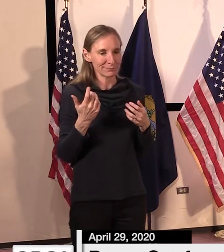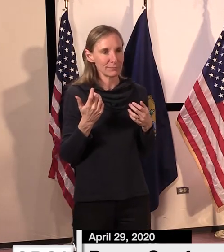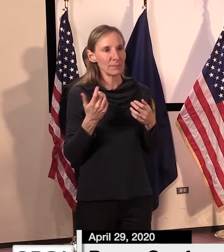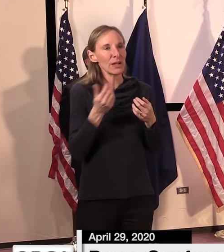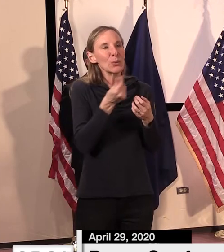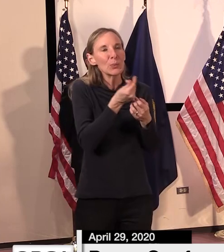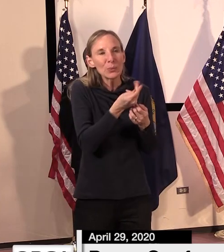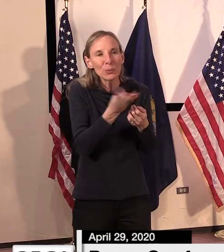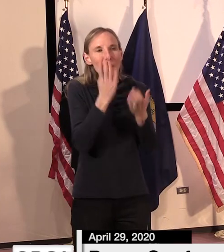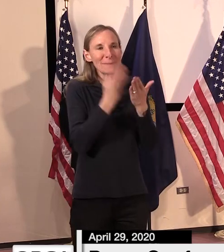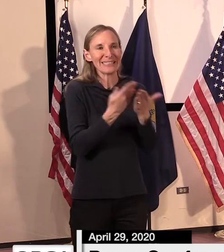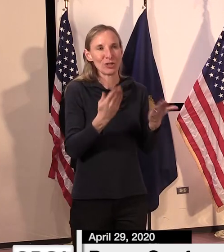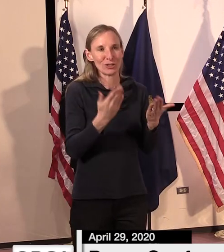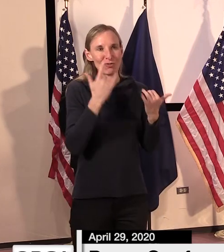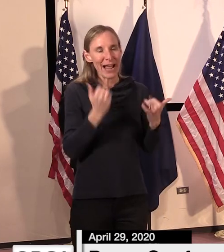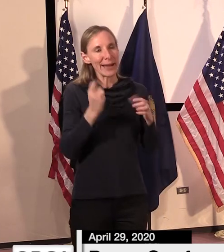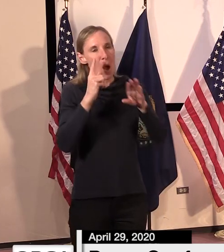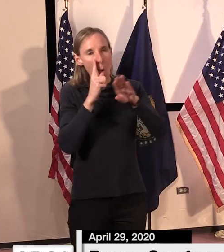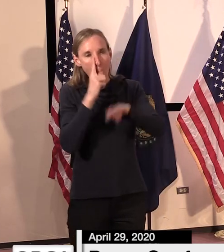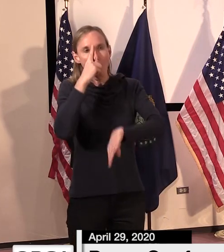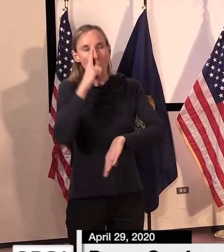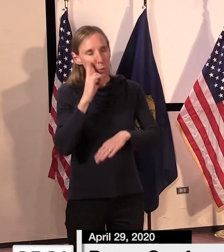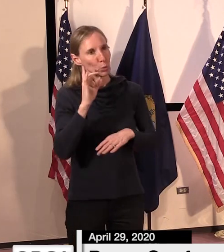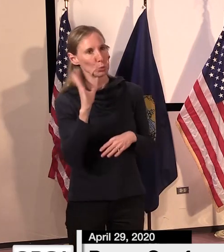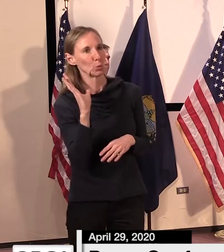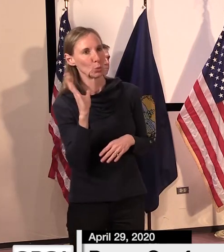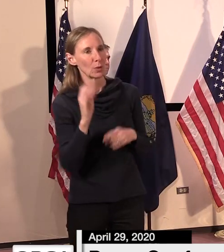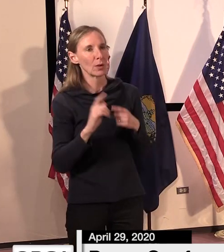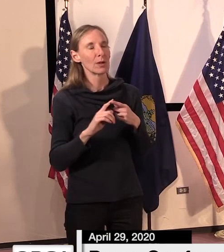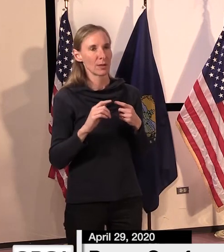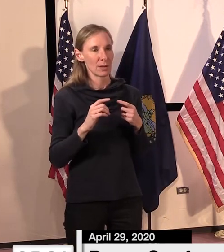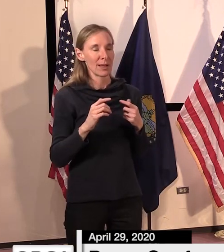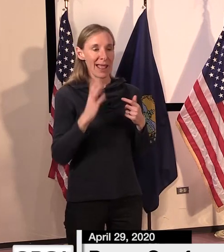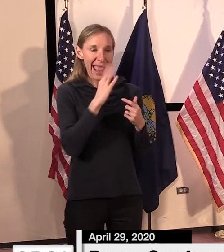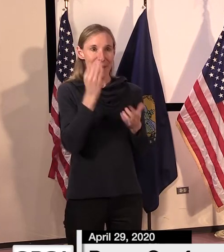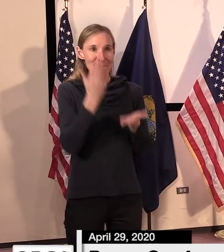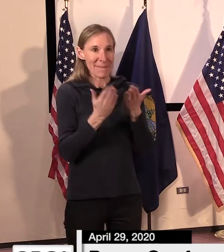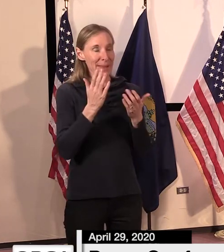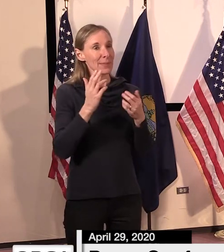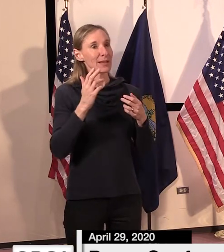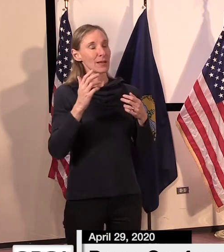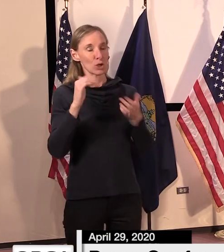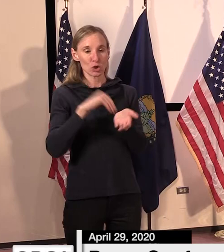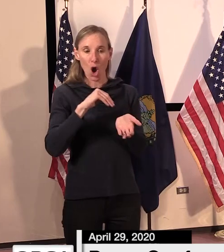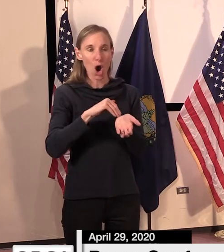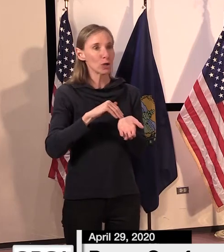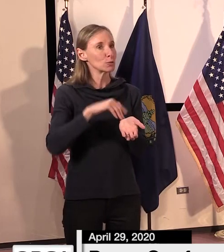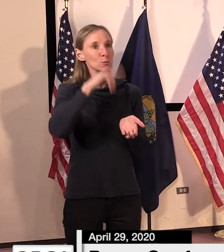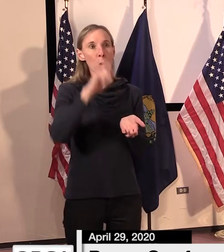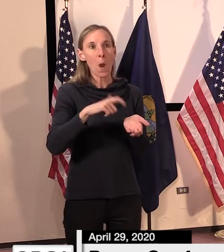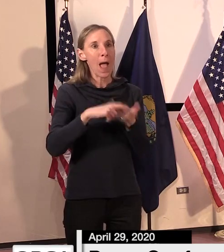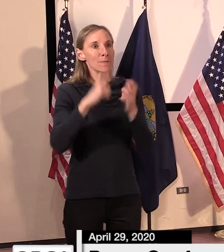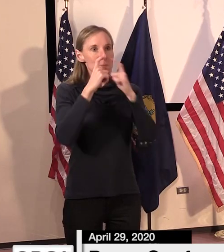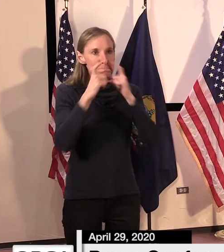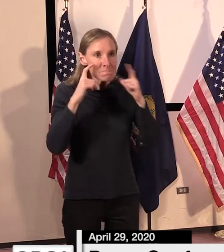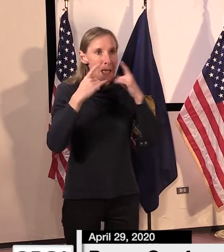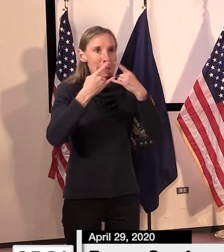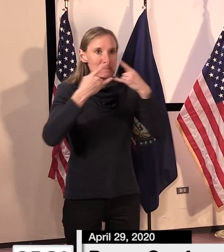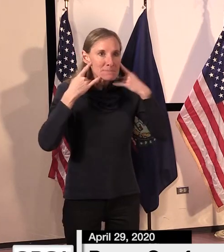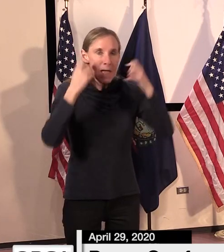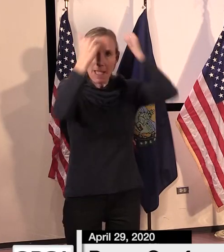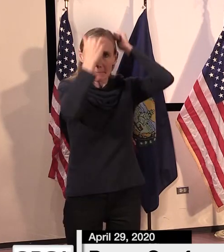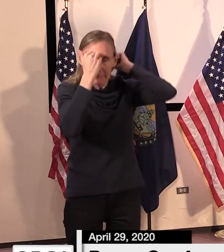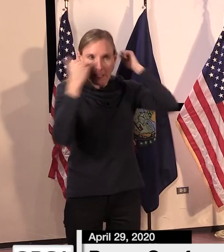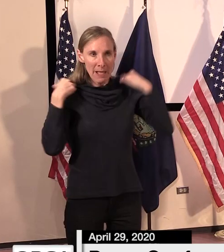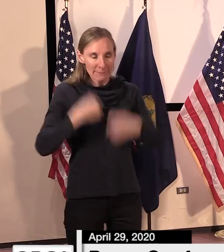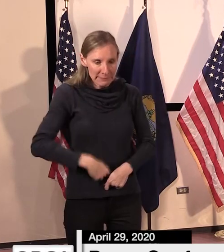materials than what we've been using now, and certainly less PPE to protect the healthcare worker than we're using now,